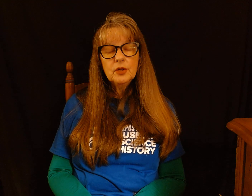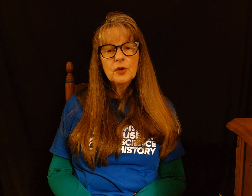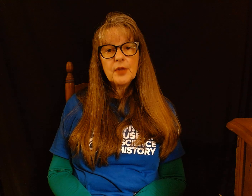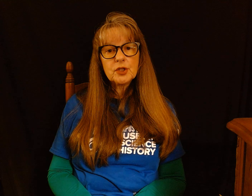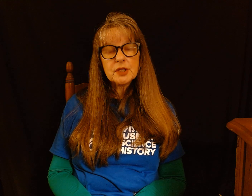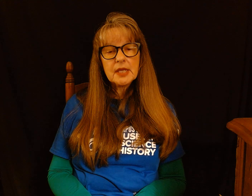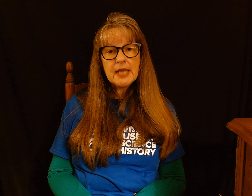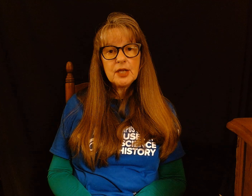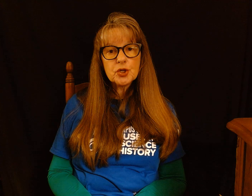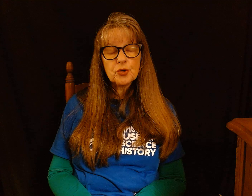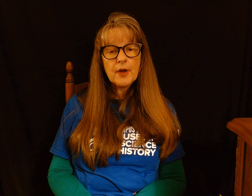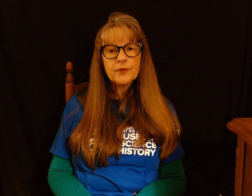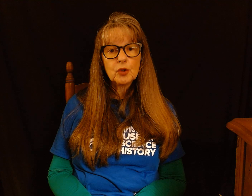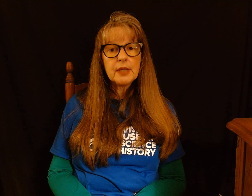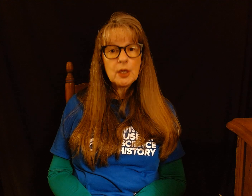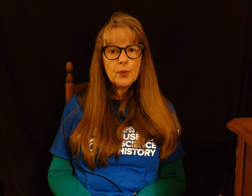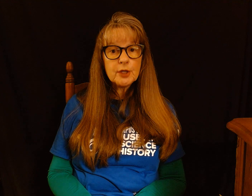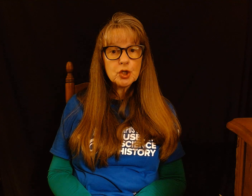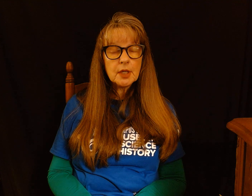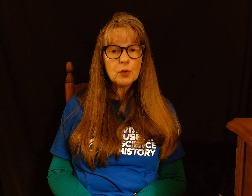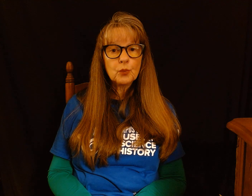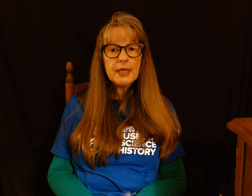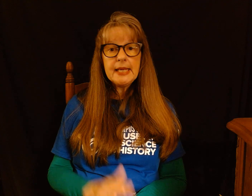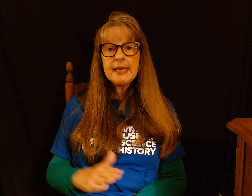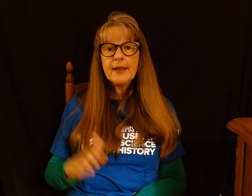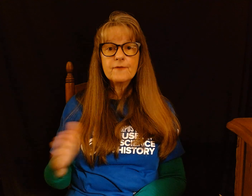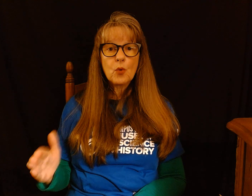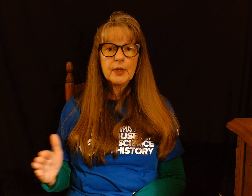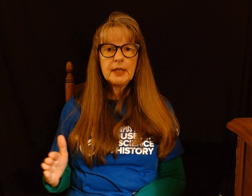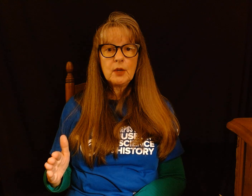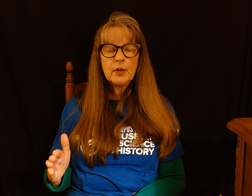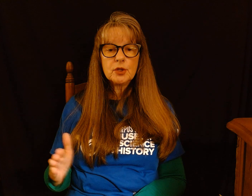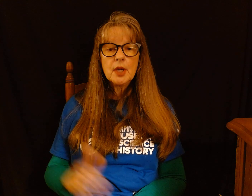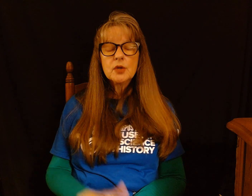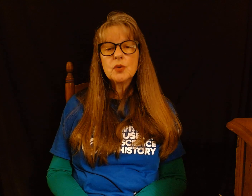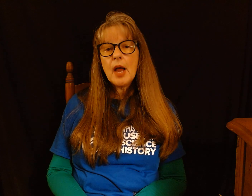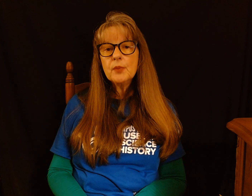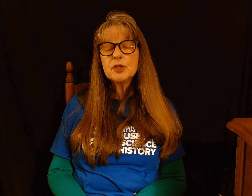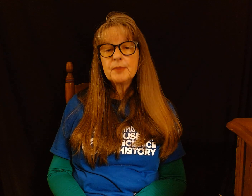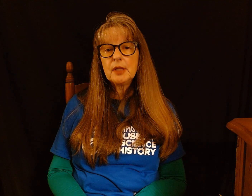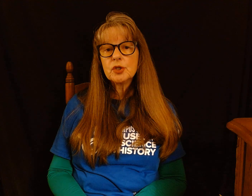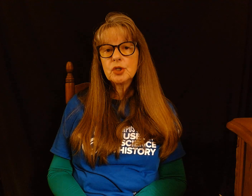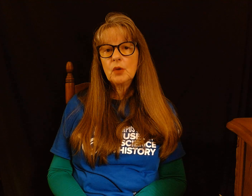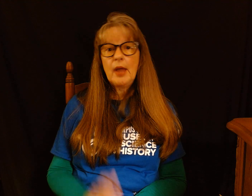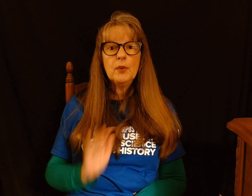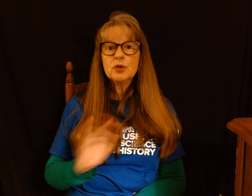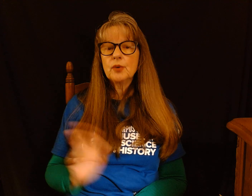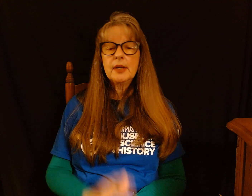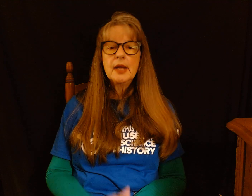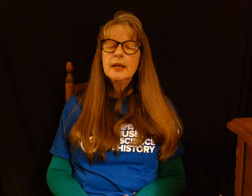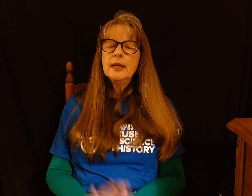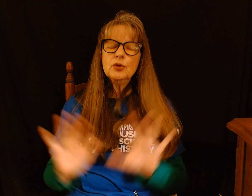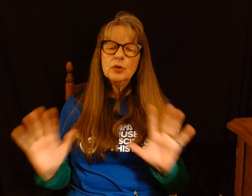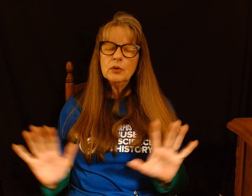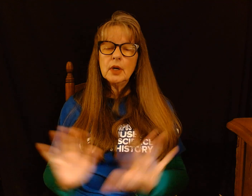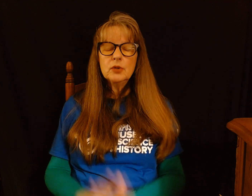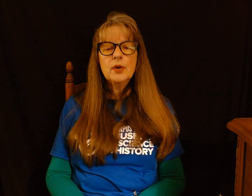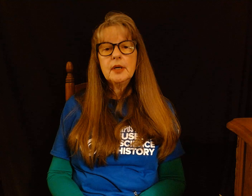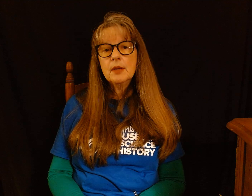that's just the nature of their language in reading a foreign language. So I would spell it slowly. I wouldn't start. You're not going to impress